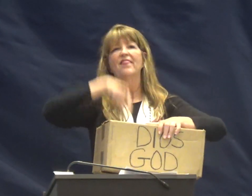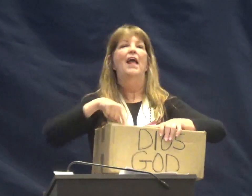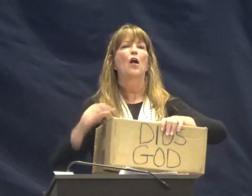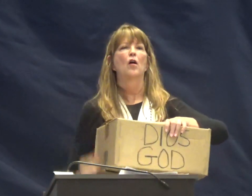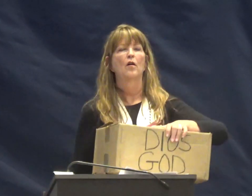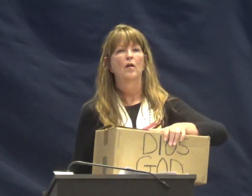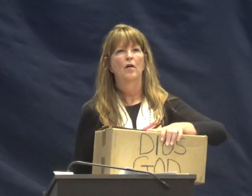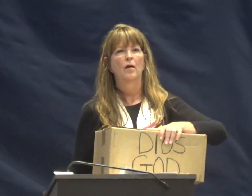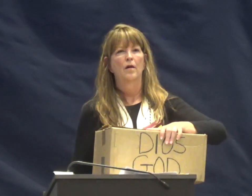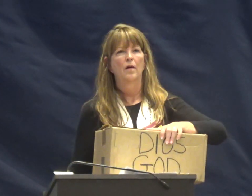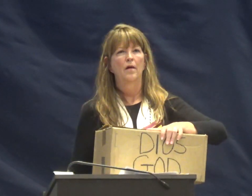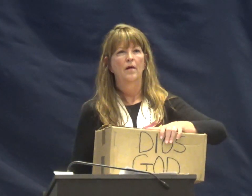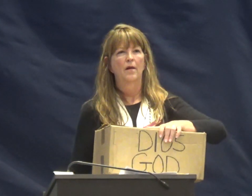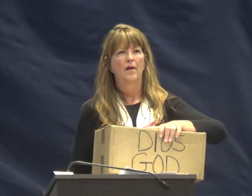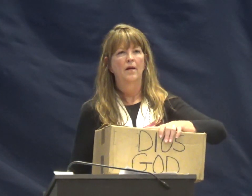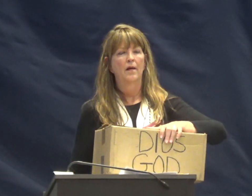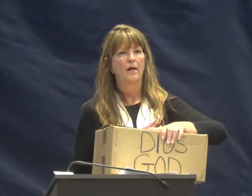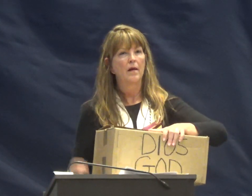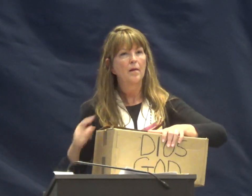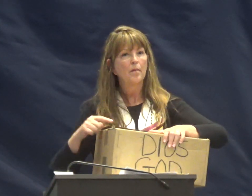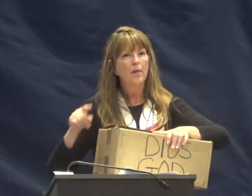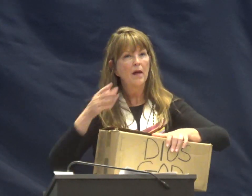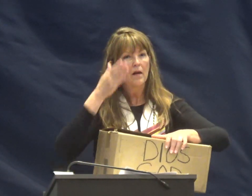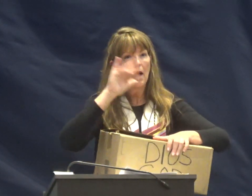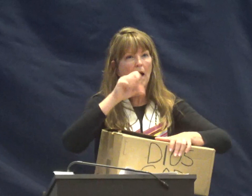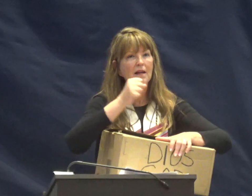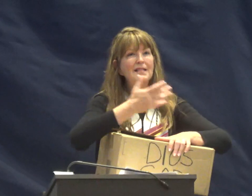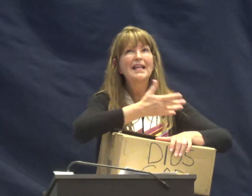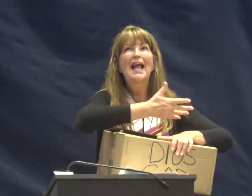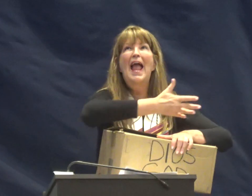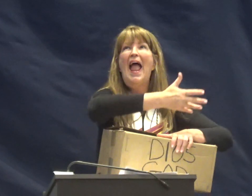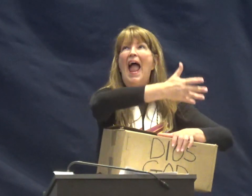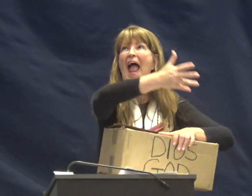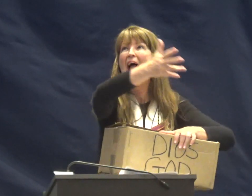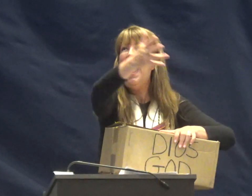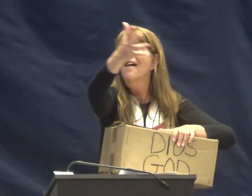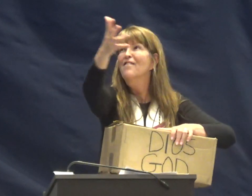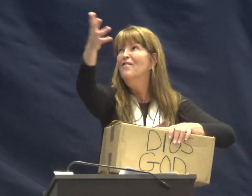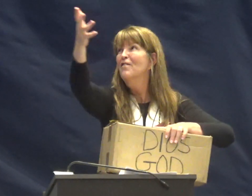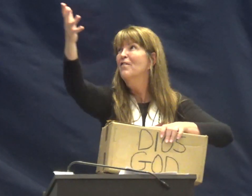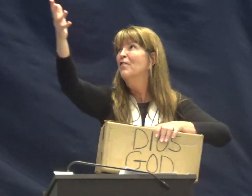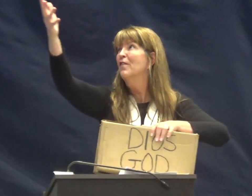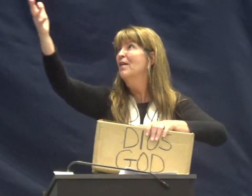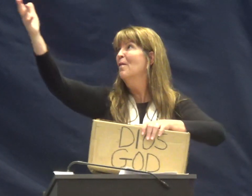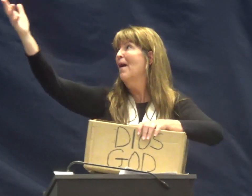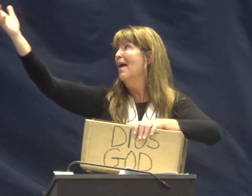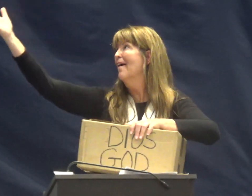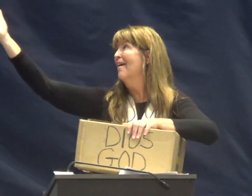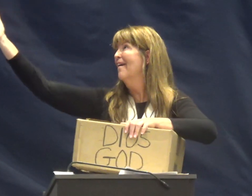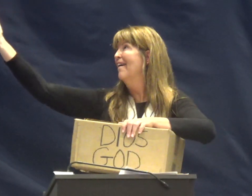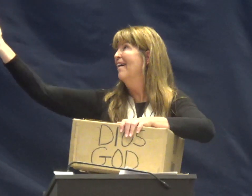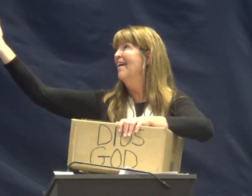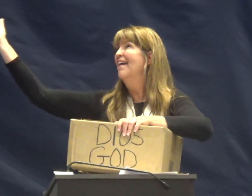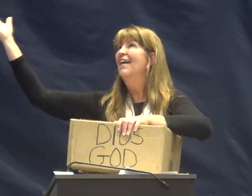our own individual boxes, and then we try to limit God to what the contents are. But God